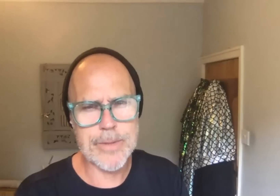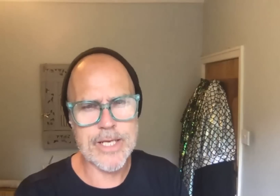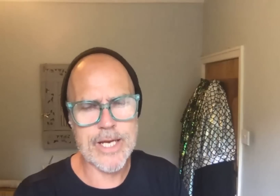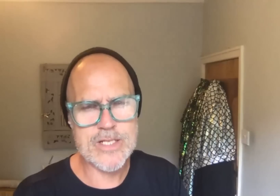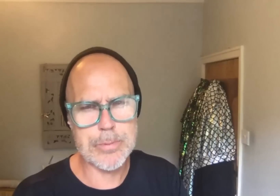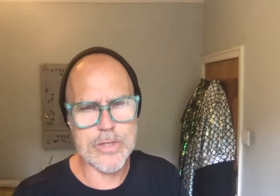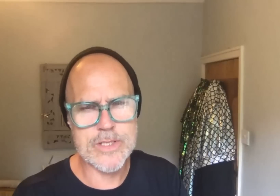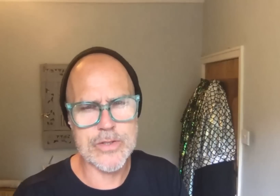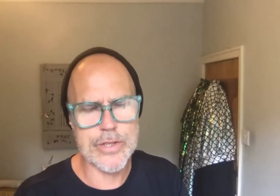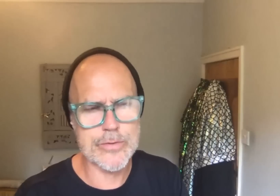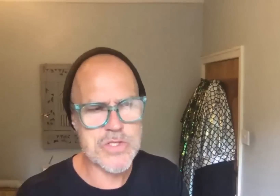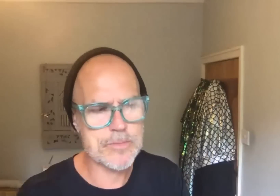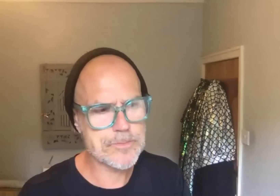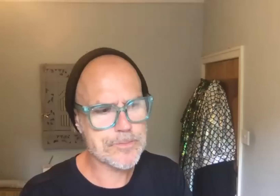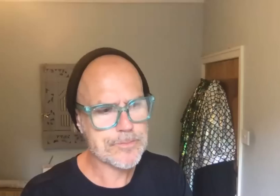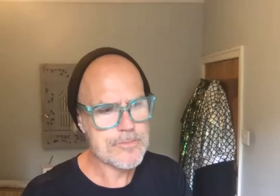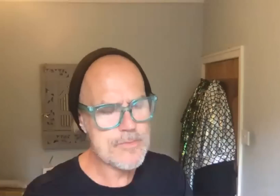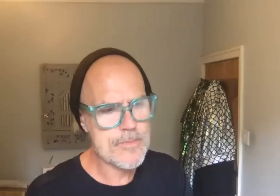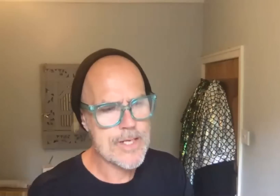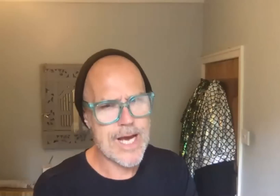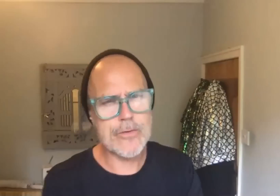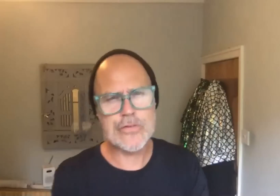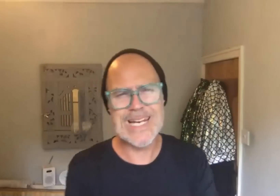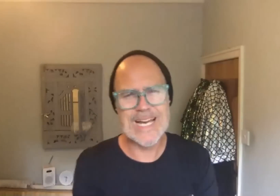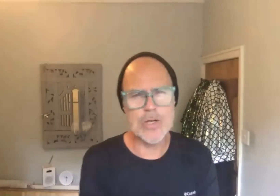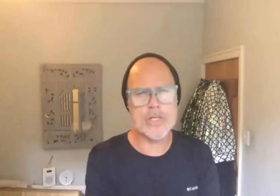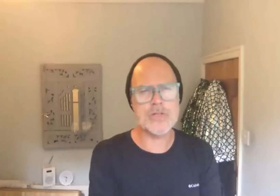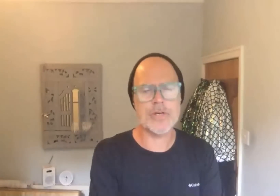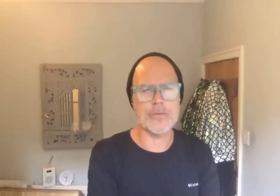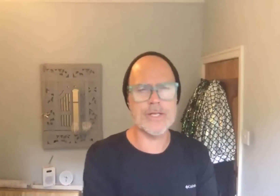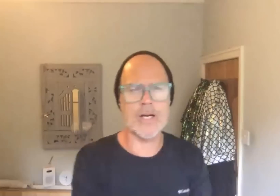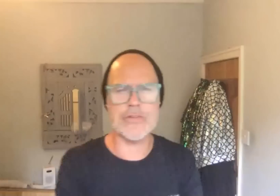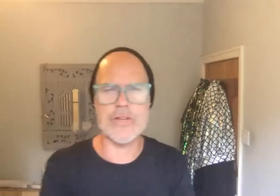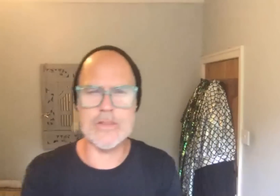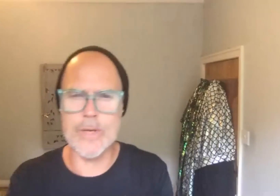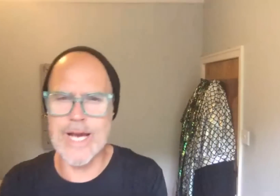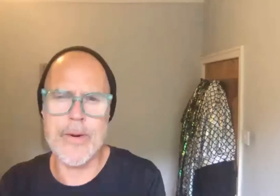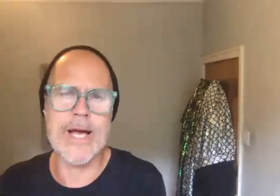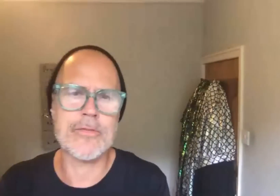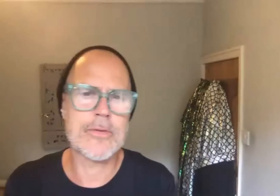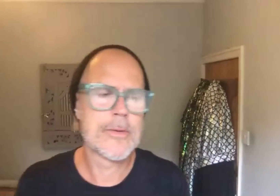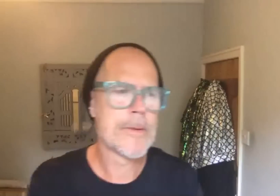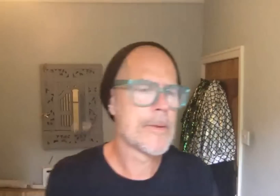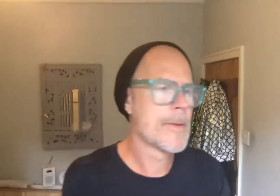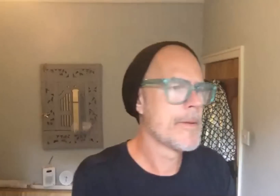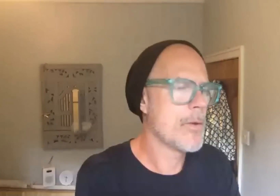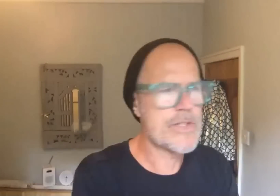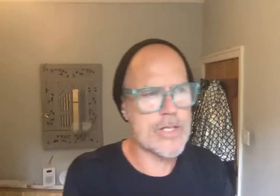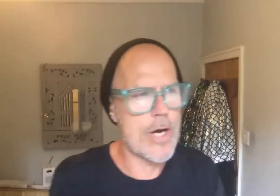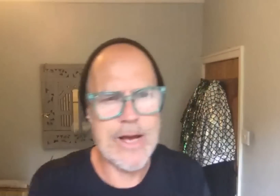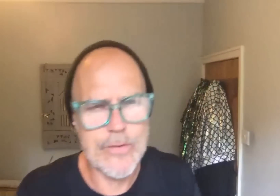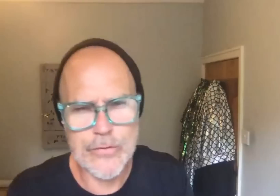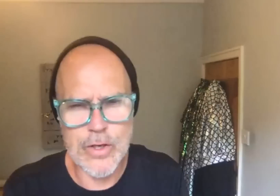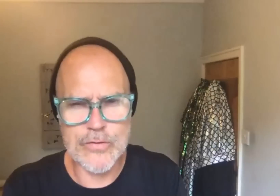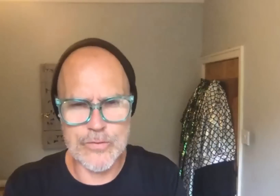readily being exploited and used. And there is a language of COVID-19 that we now have that we did